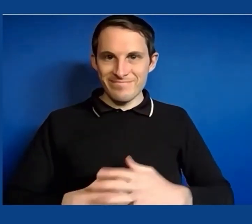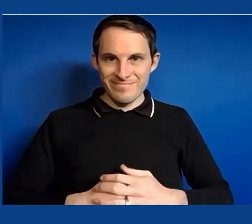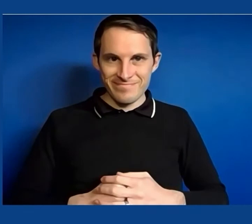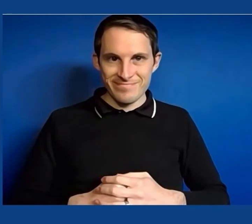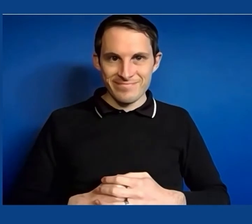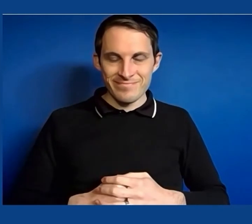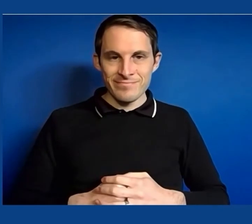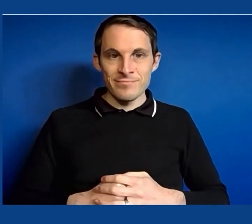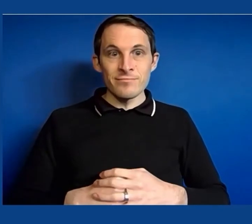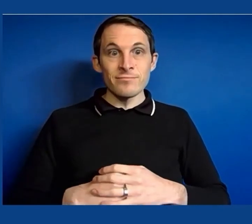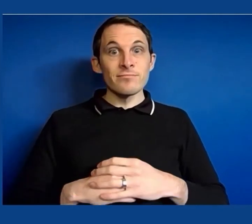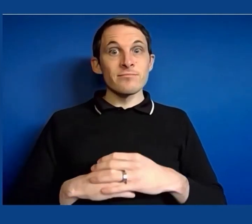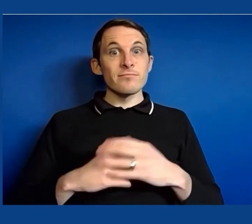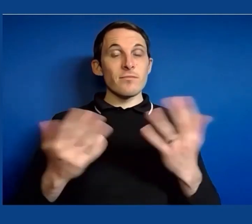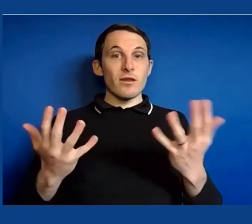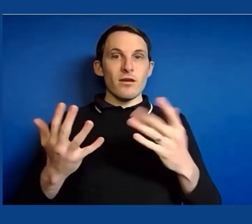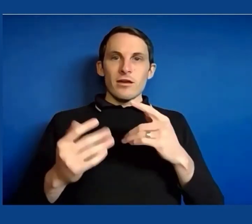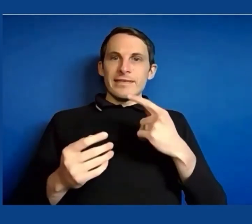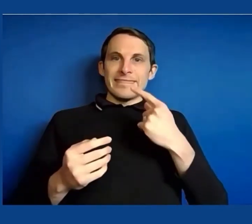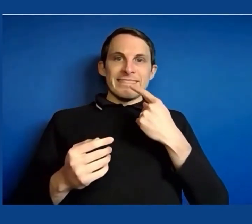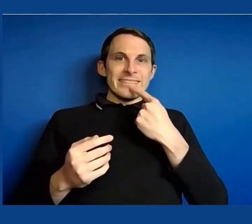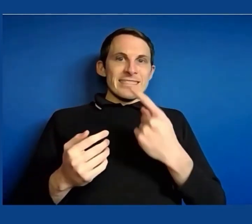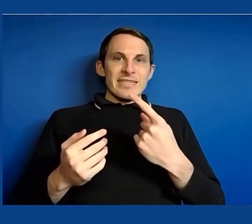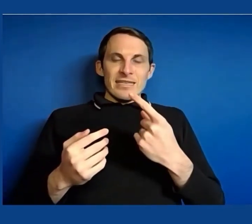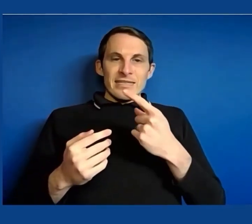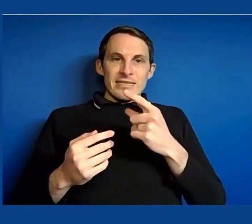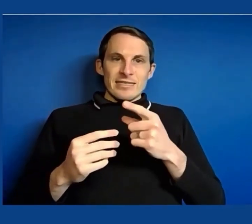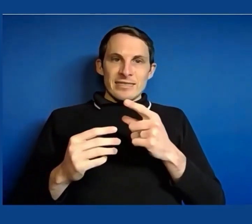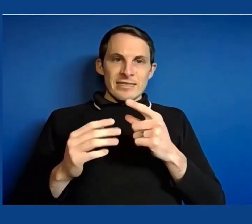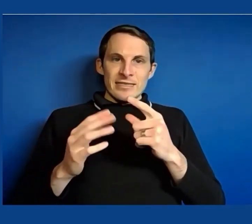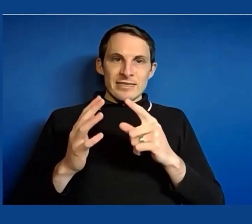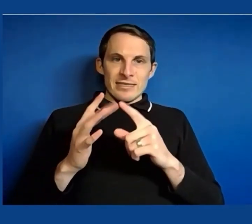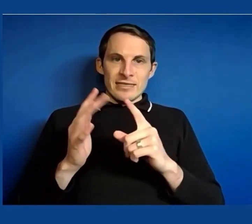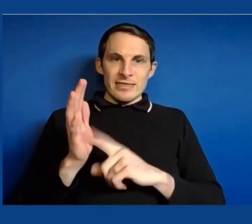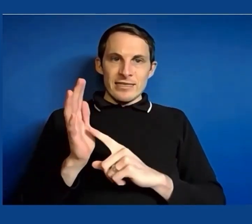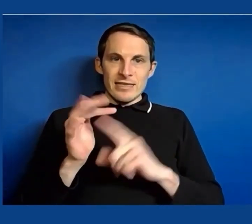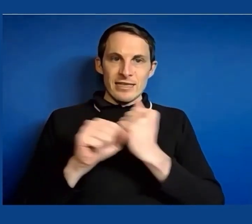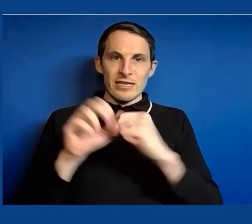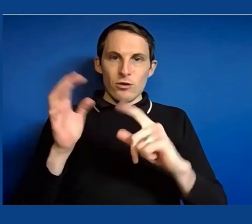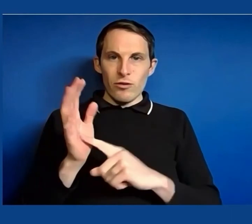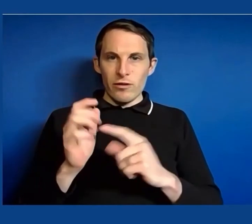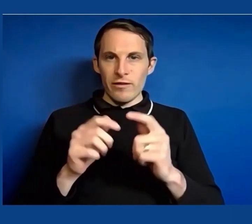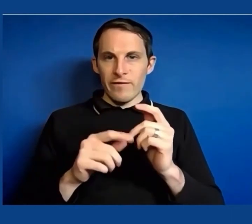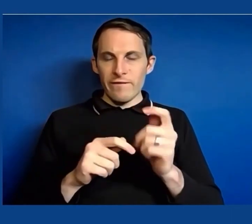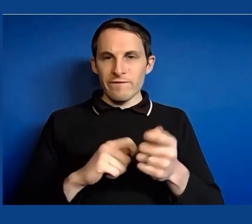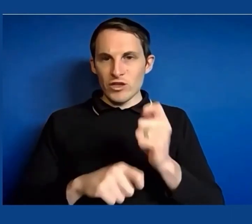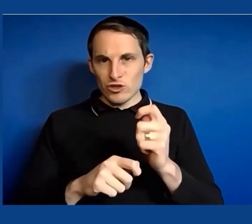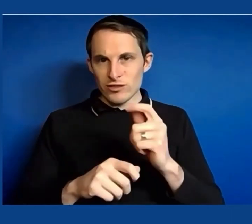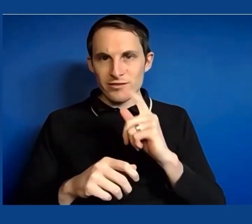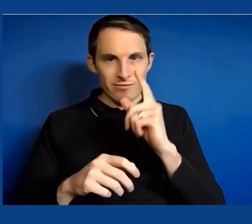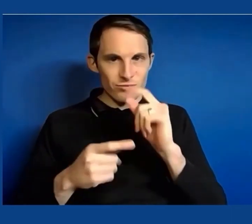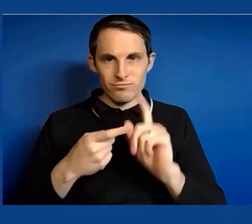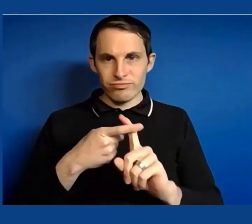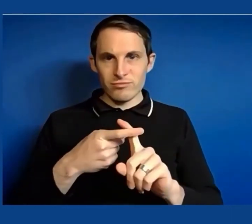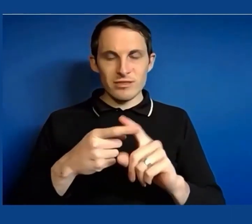legal fiction continuing, affect the entirety of Australia's legal system. I'll probably leave it there with just